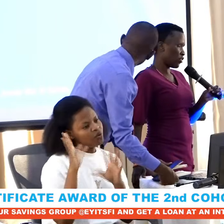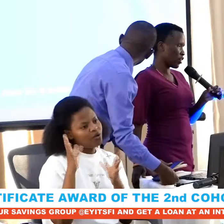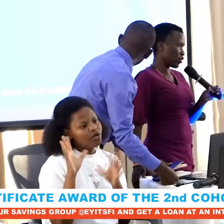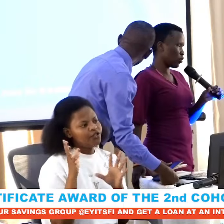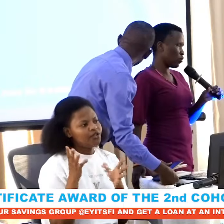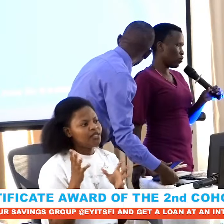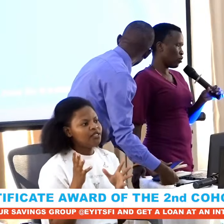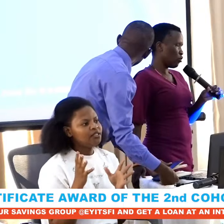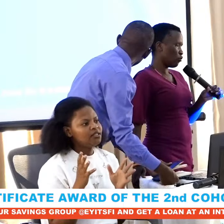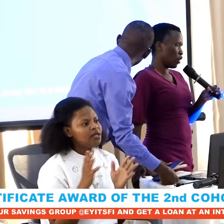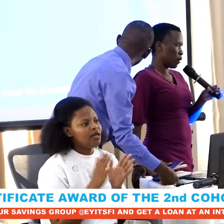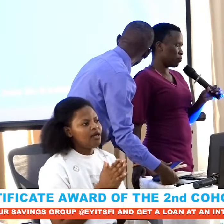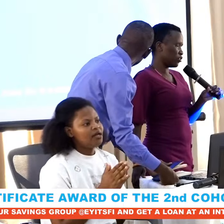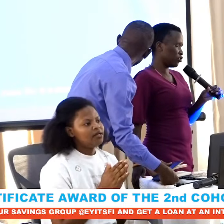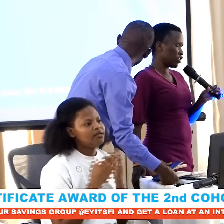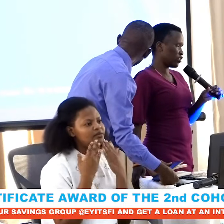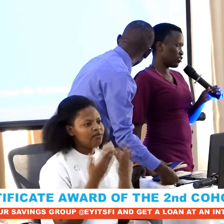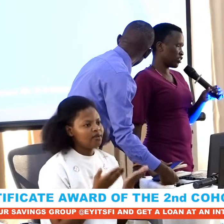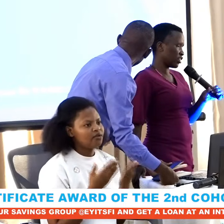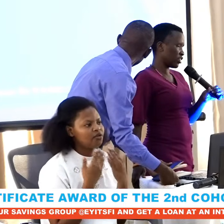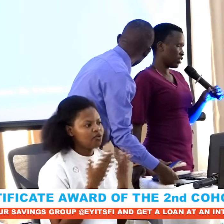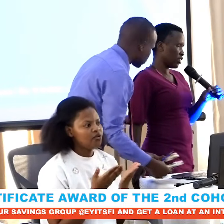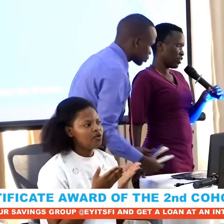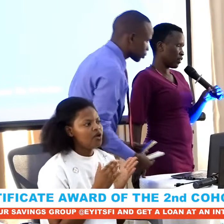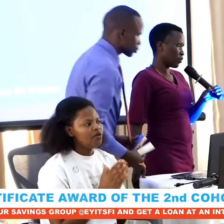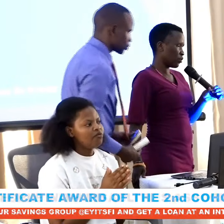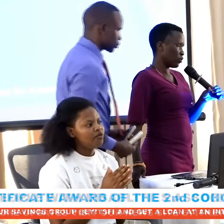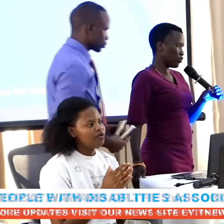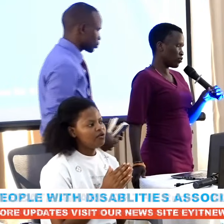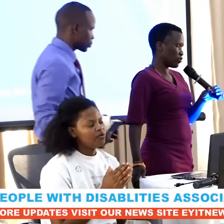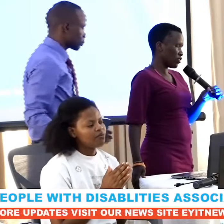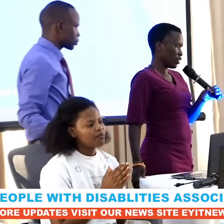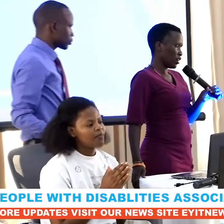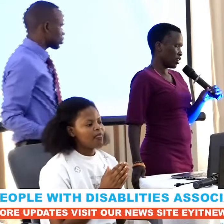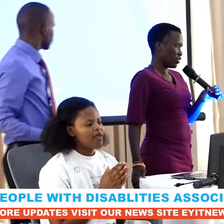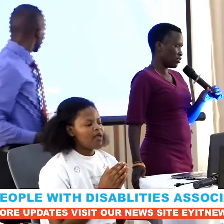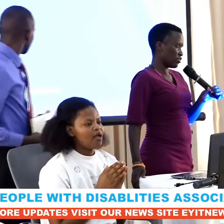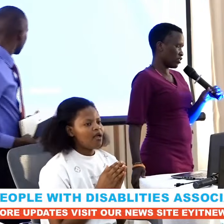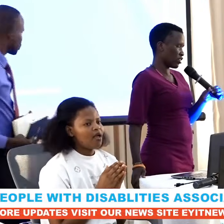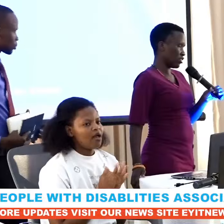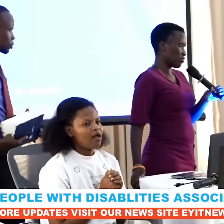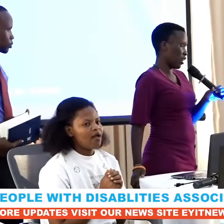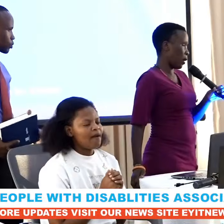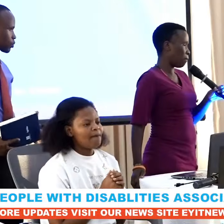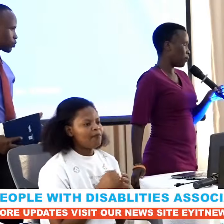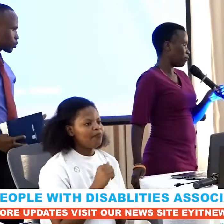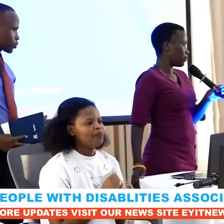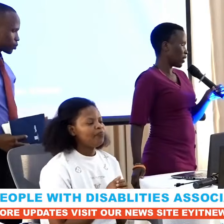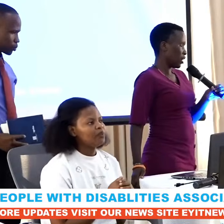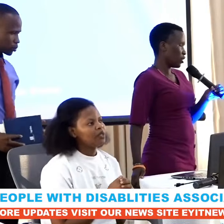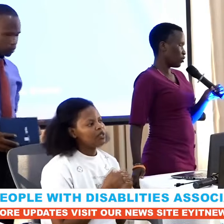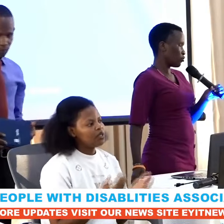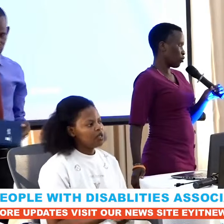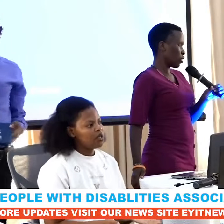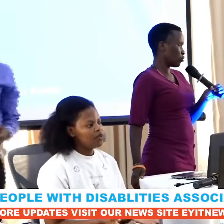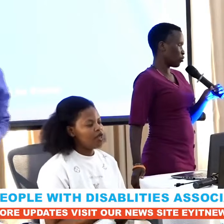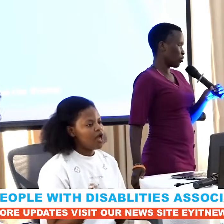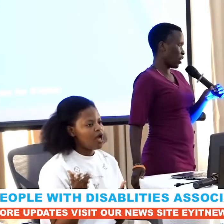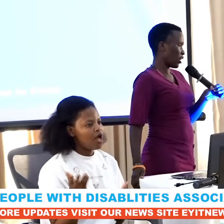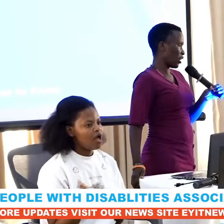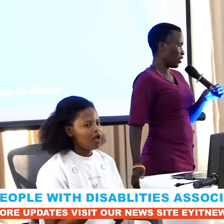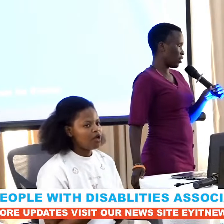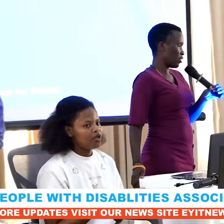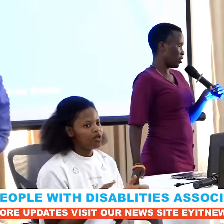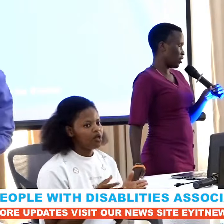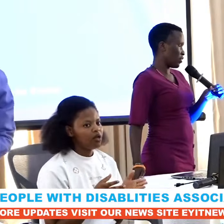and thank you for appreciating the course and take it up. I also want to